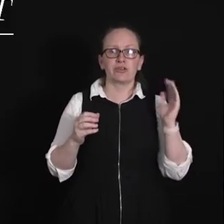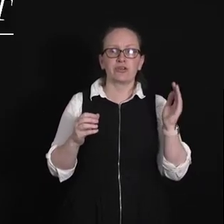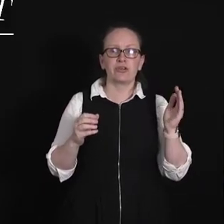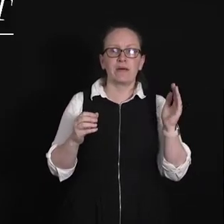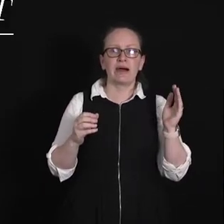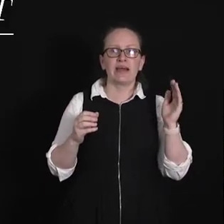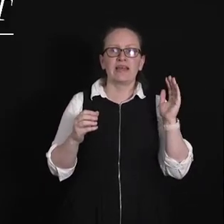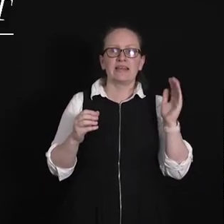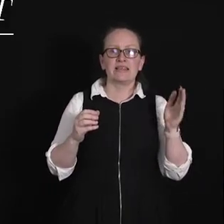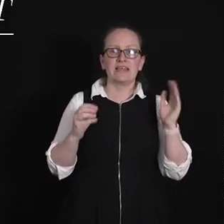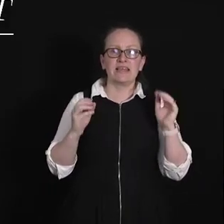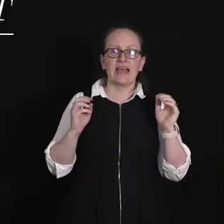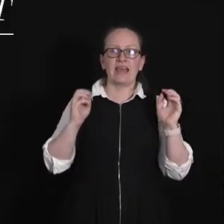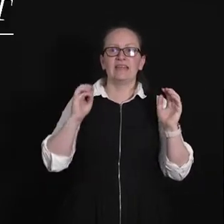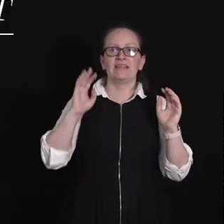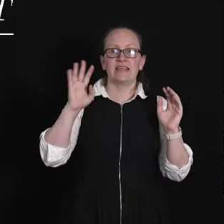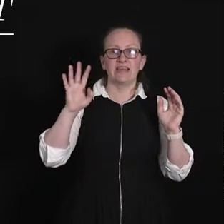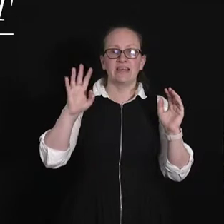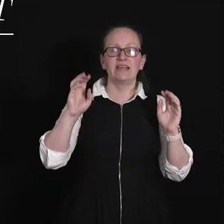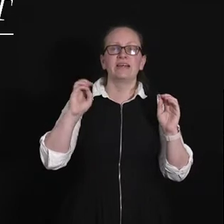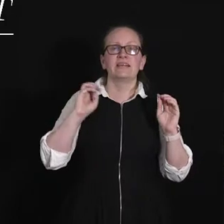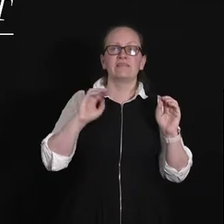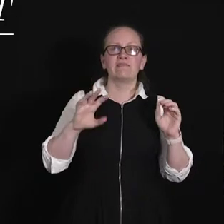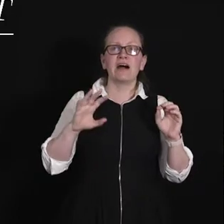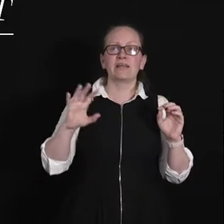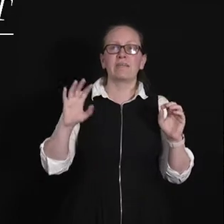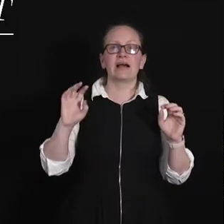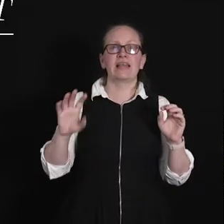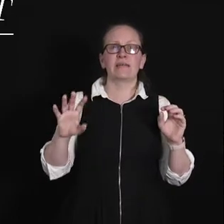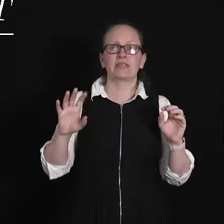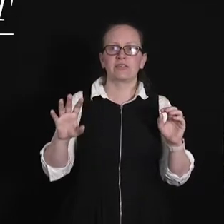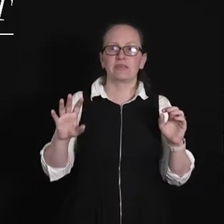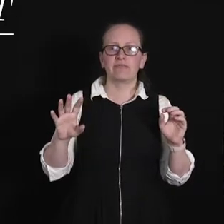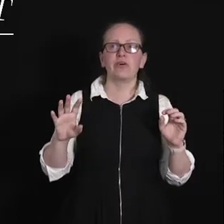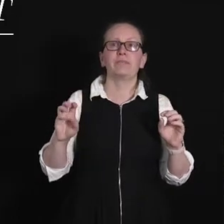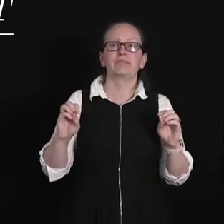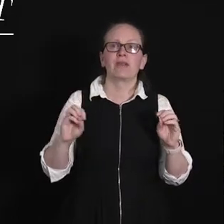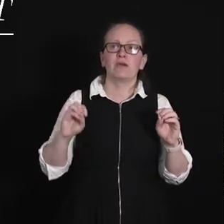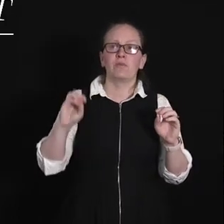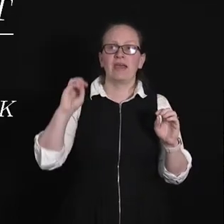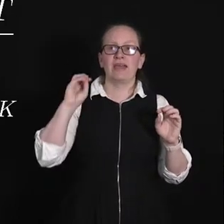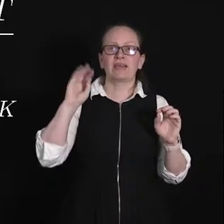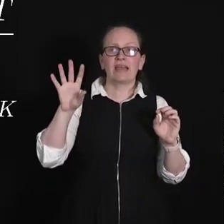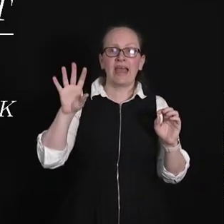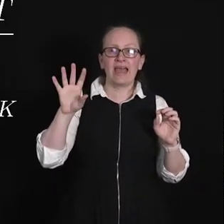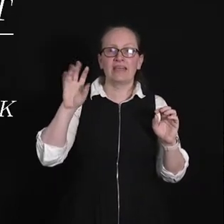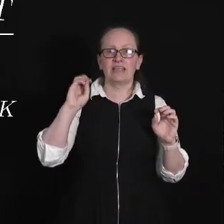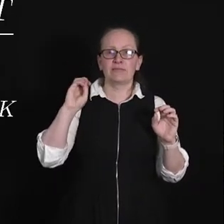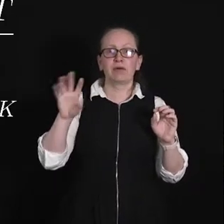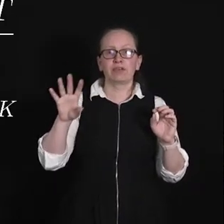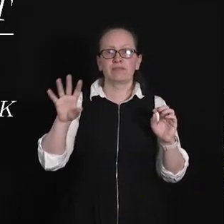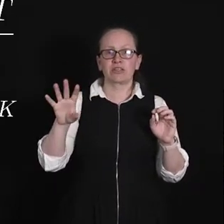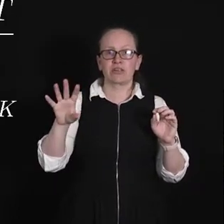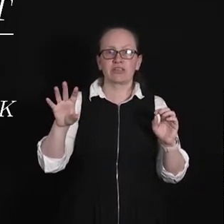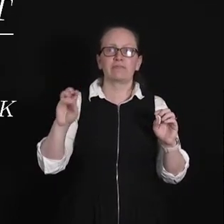2 pi ckt divided by lambda to the 4, where k is Boltzmann's constant, which